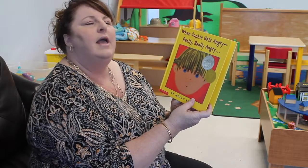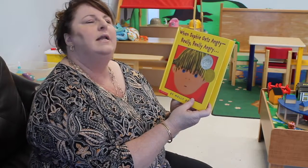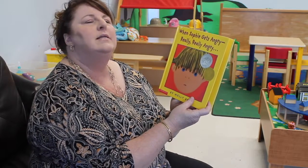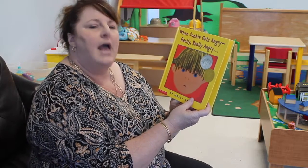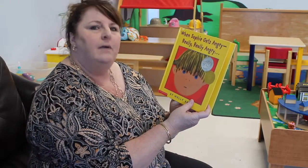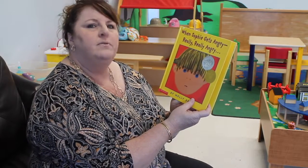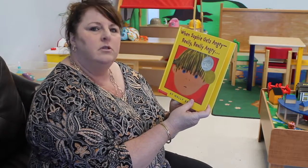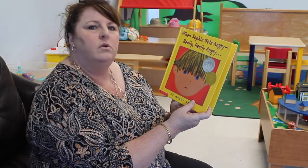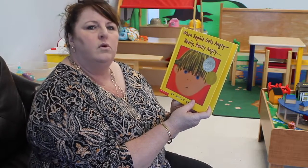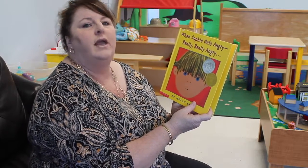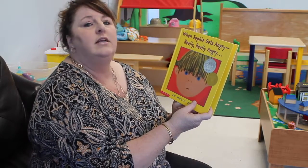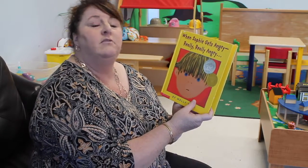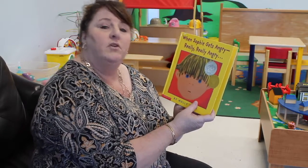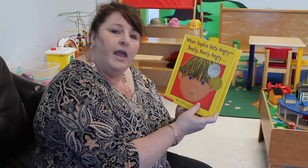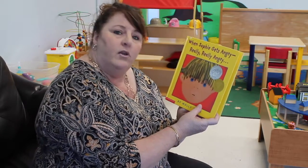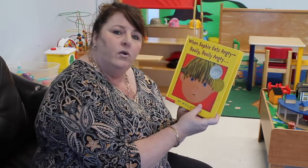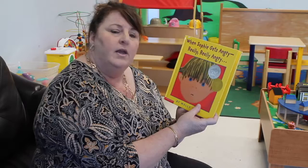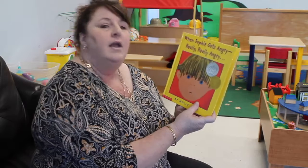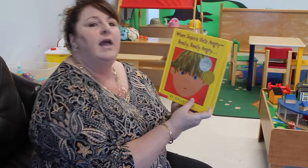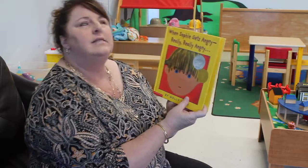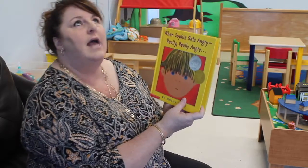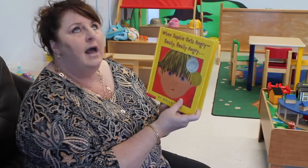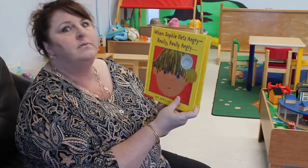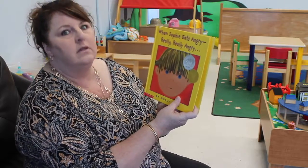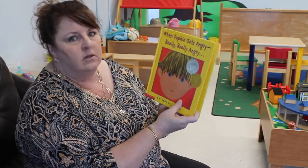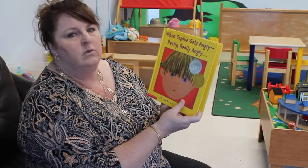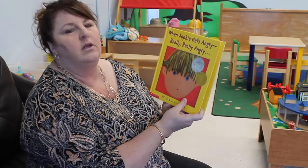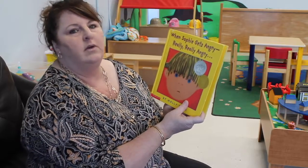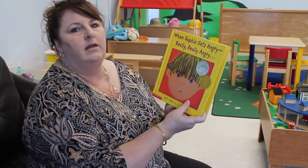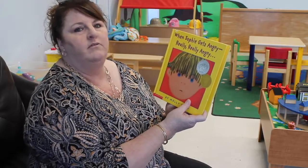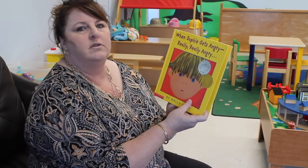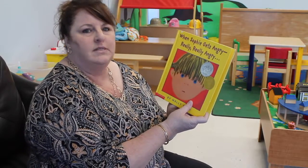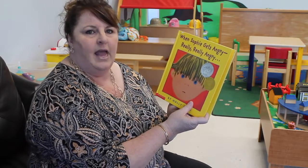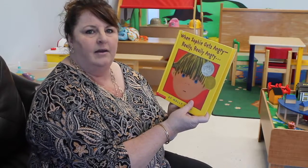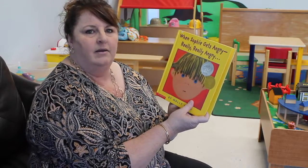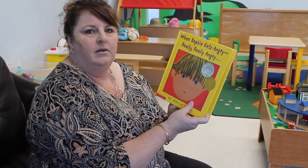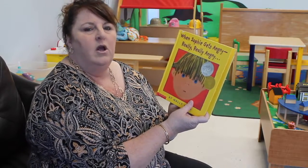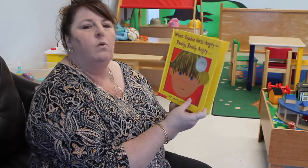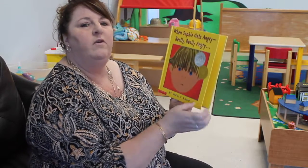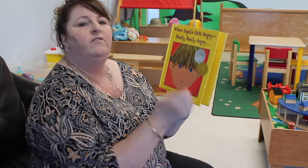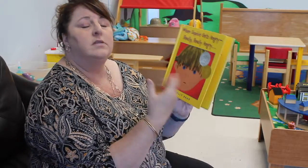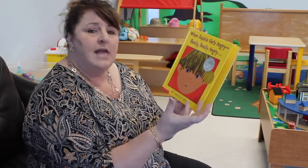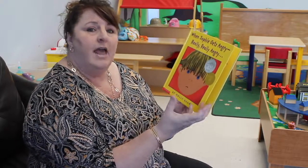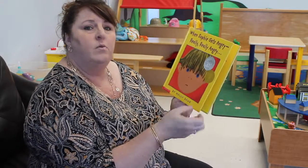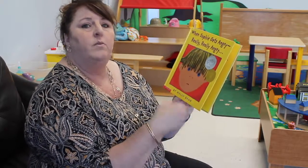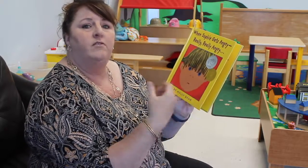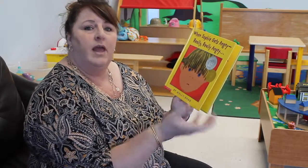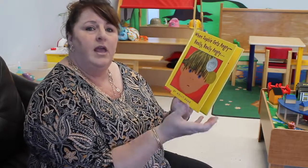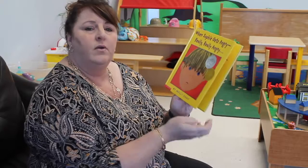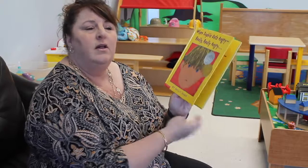it is absolutely okay to feel angry, and it's absolutely okay to feel sad. When we feel sad and when we feel angry,